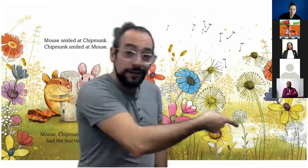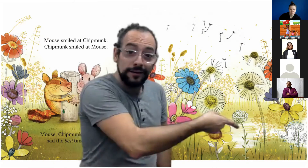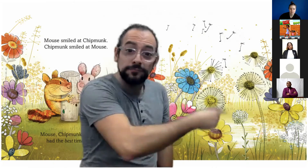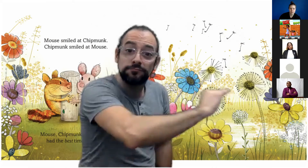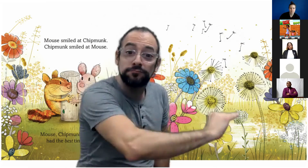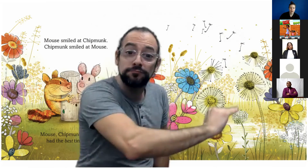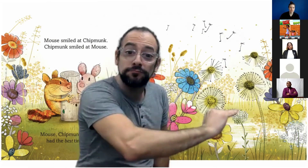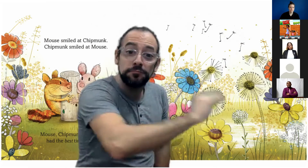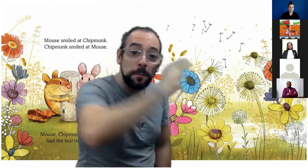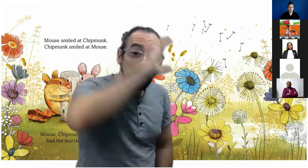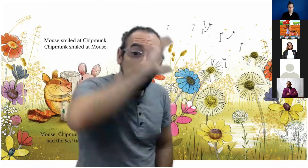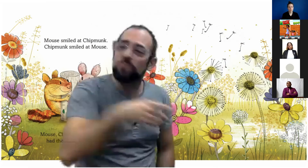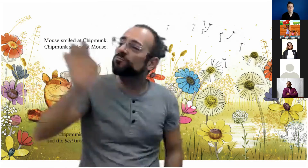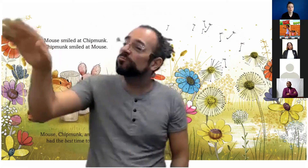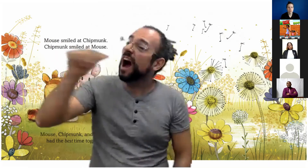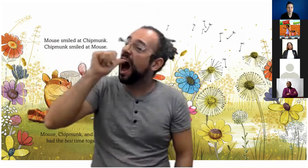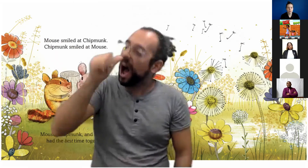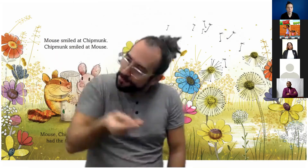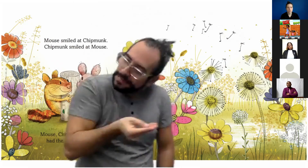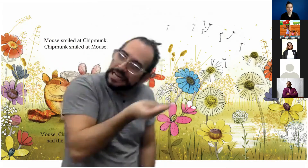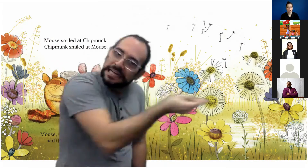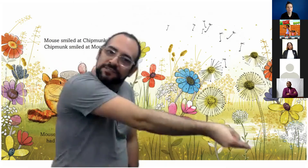then it goes towards my body.